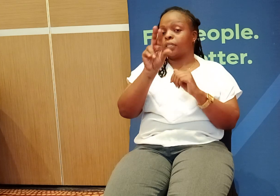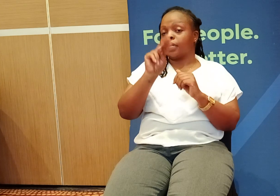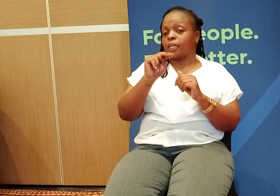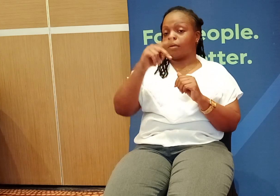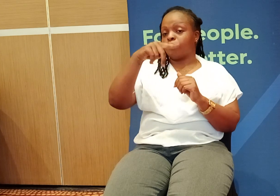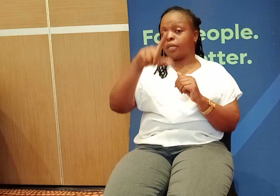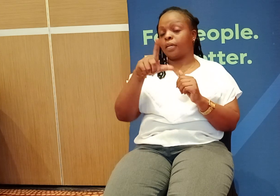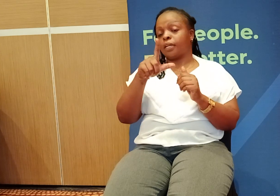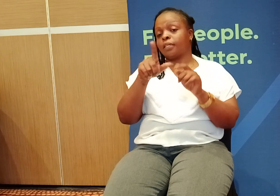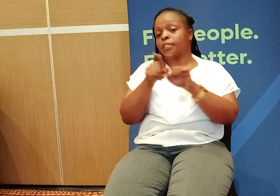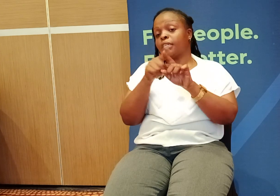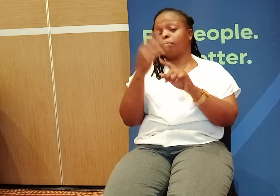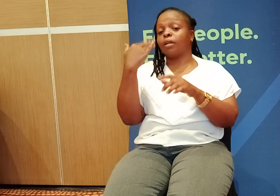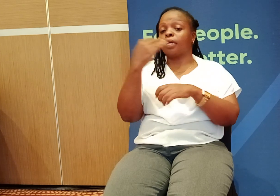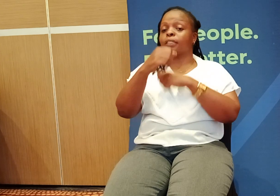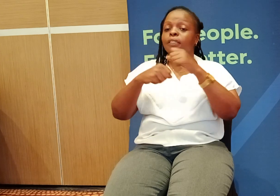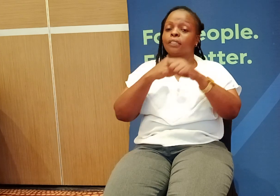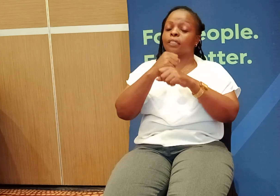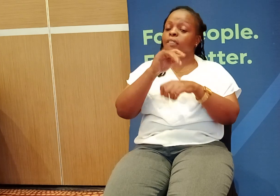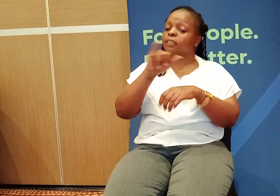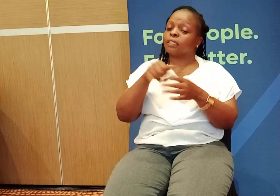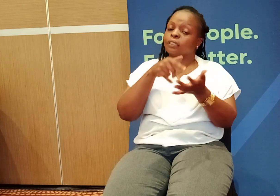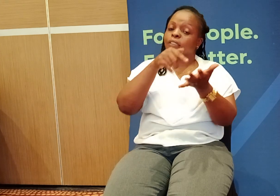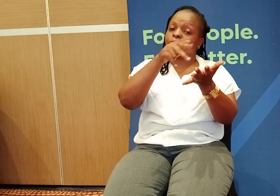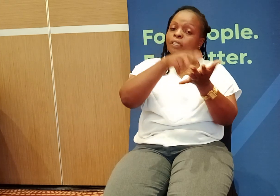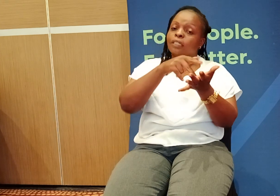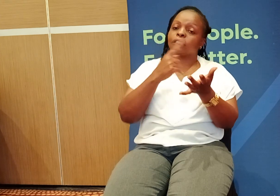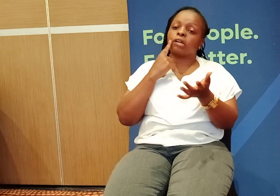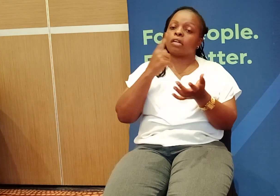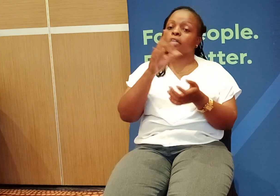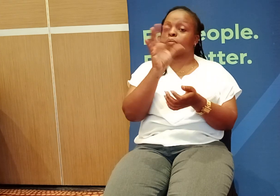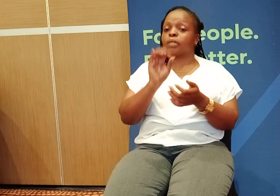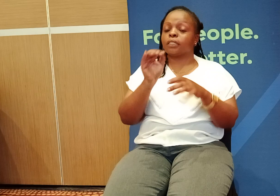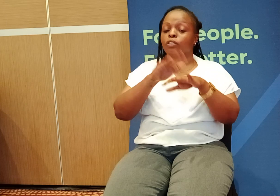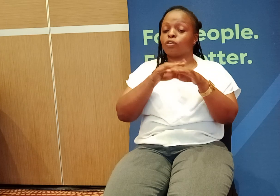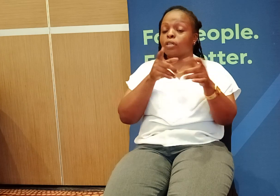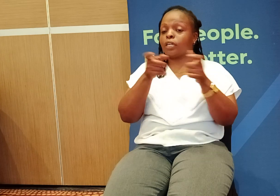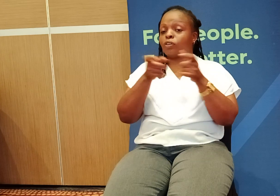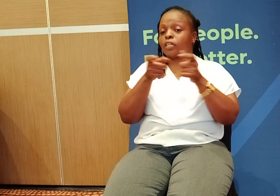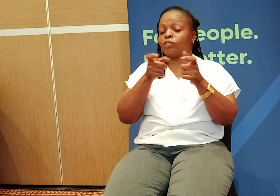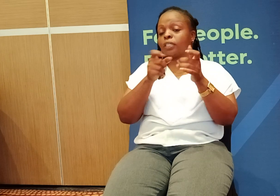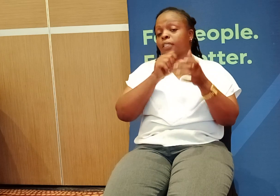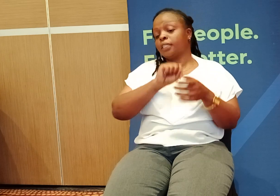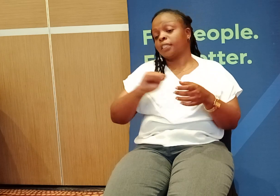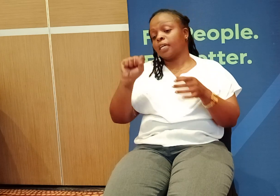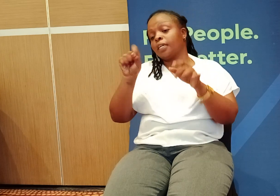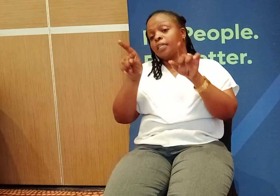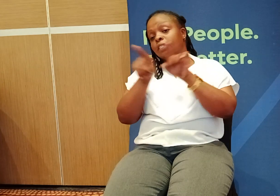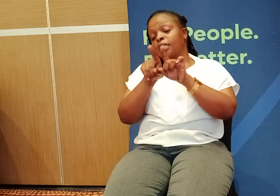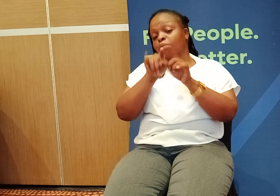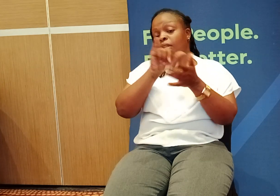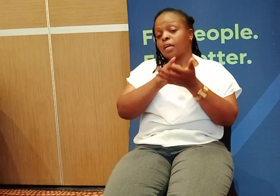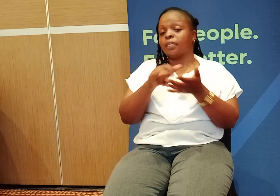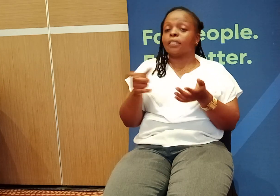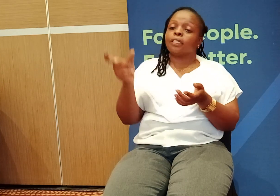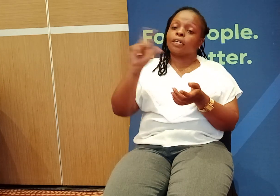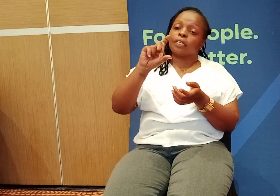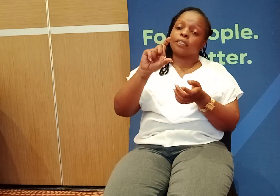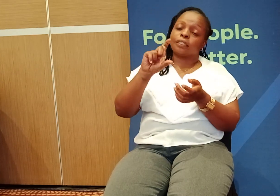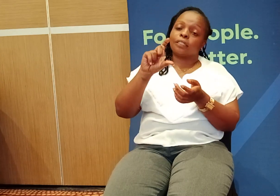whereas last year we were just touching 100%. On the regulatory side, again, that also increased a bit